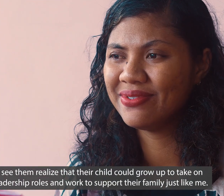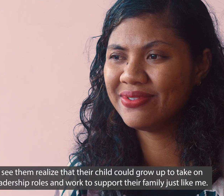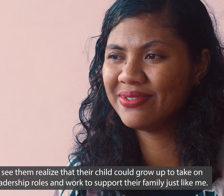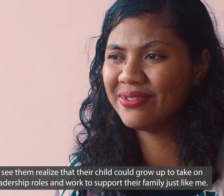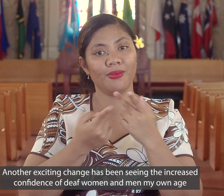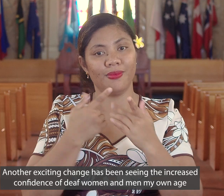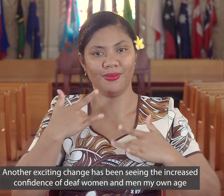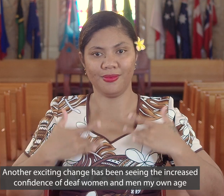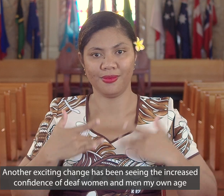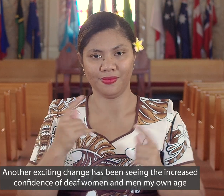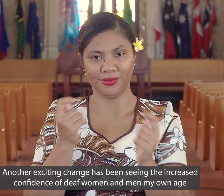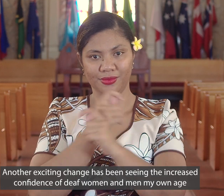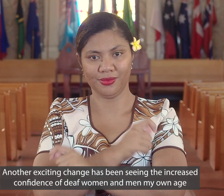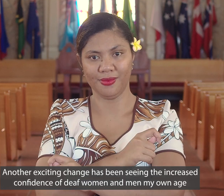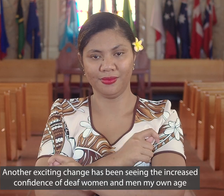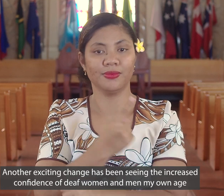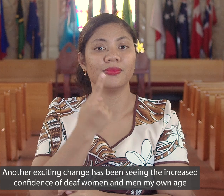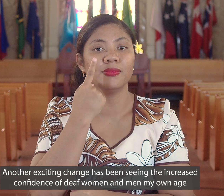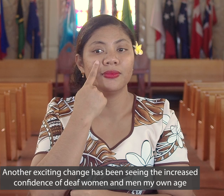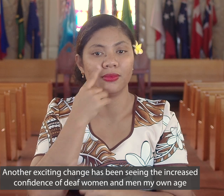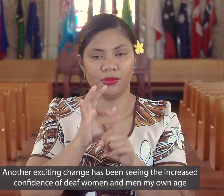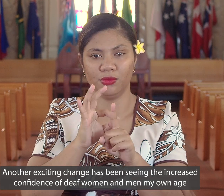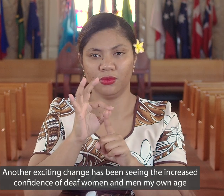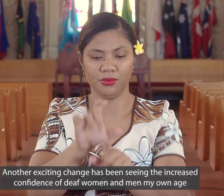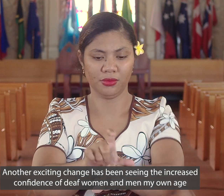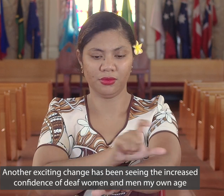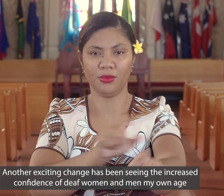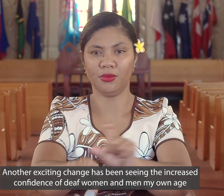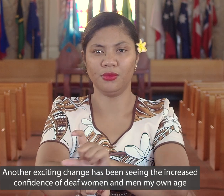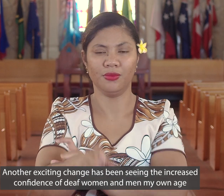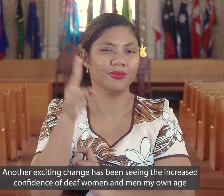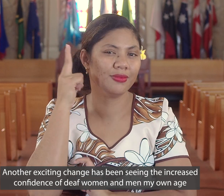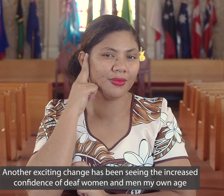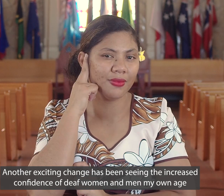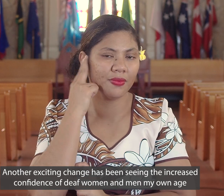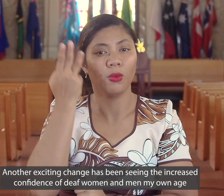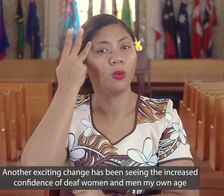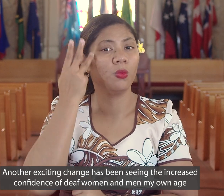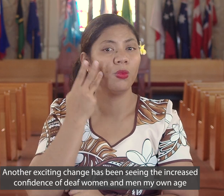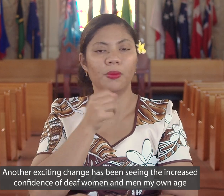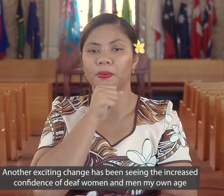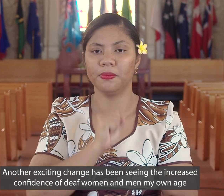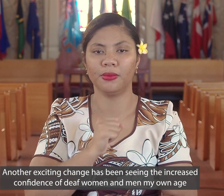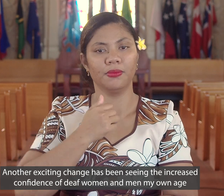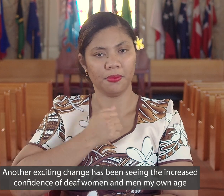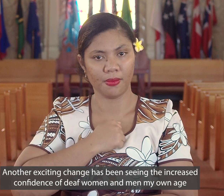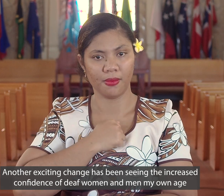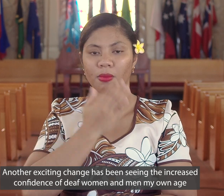me. Another exciting change has been seeing the increased confidence of deaf women and men my own